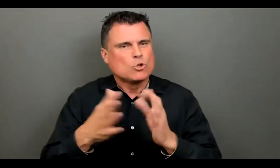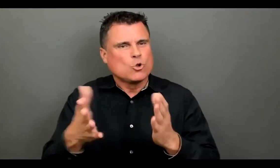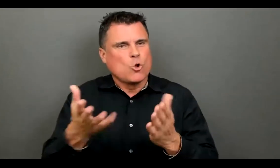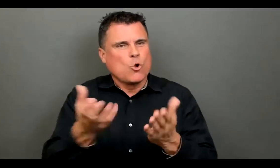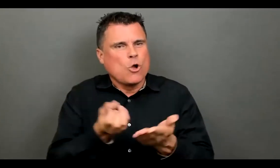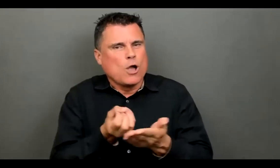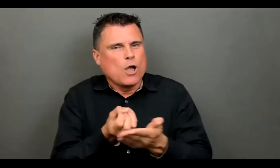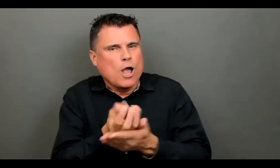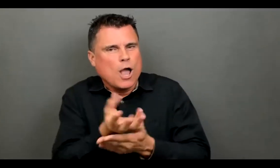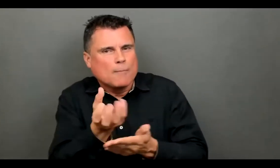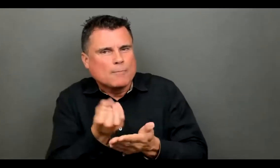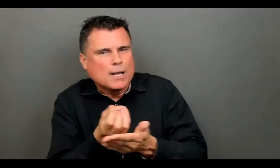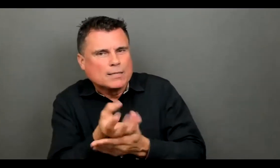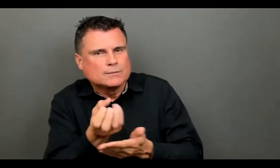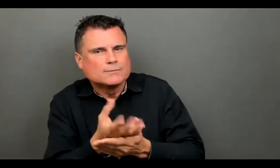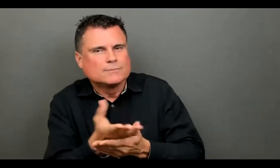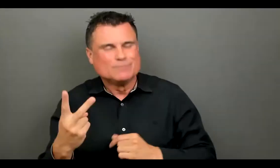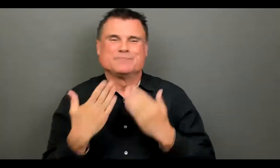this.